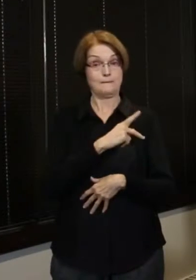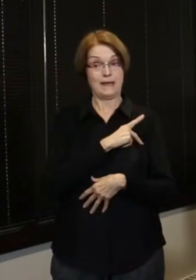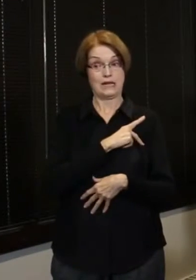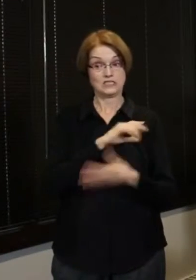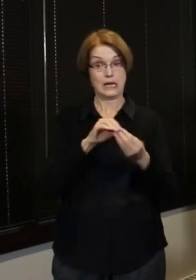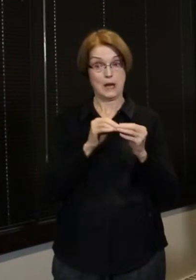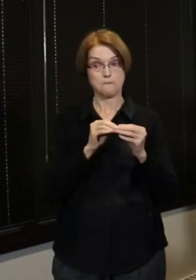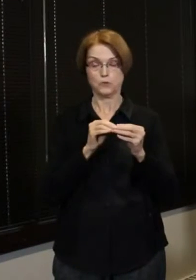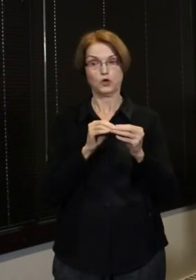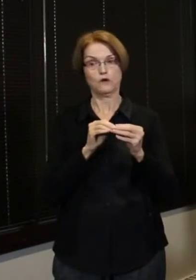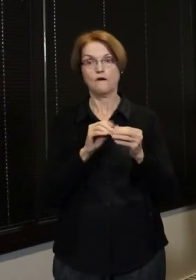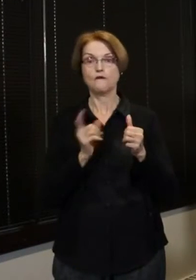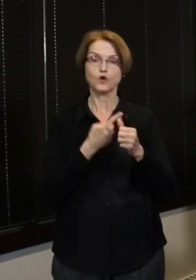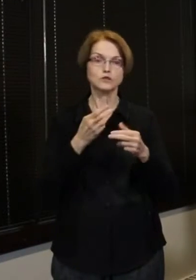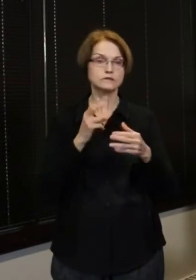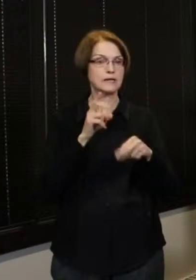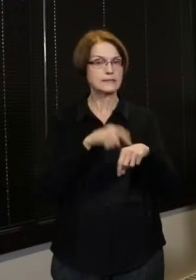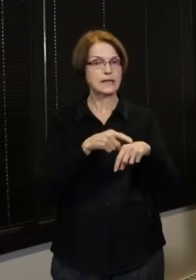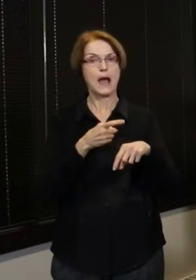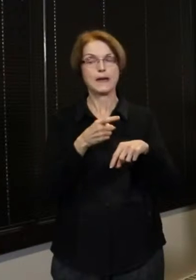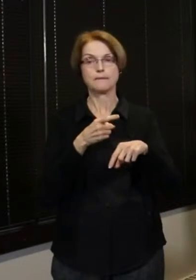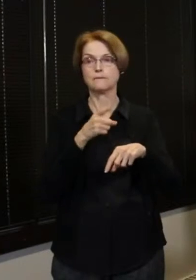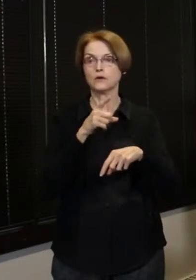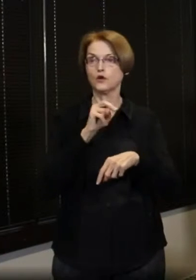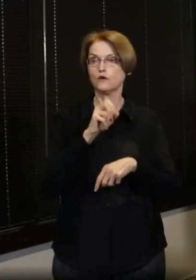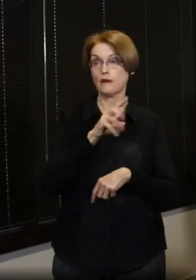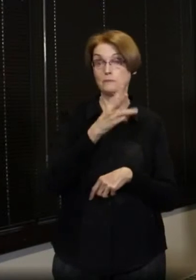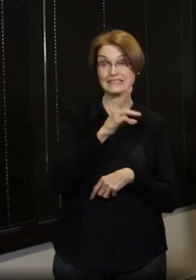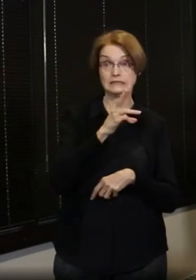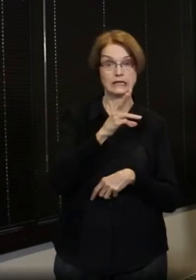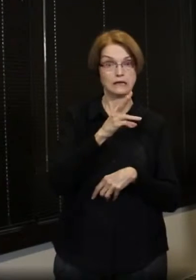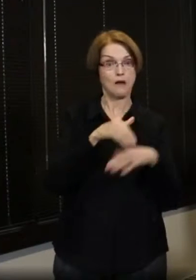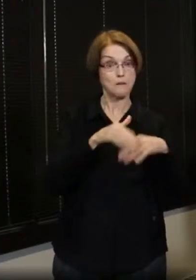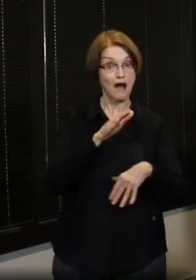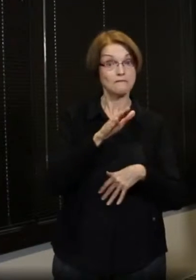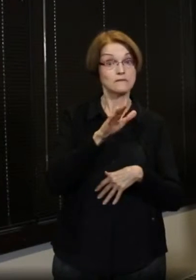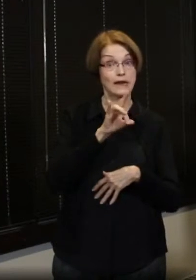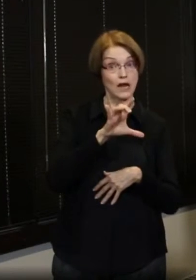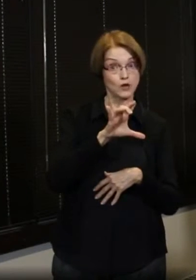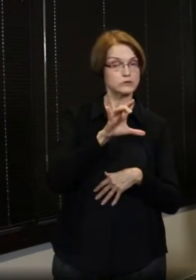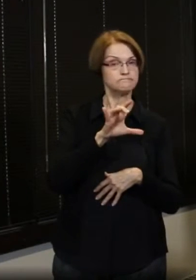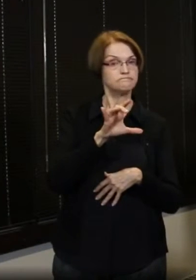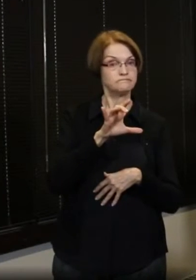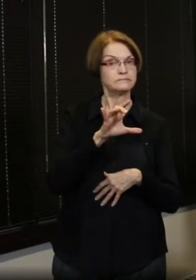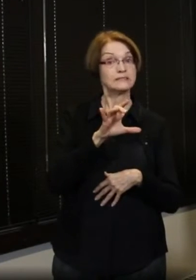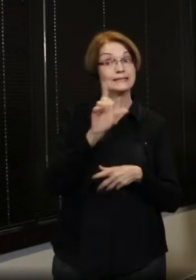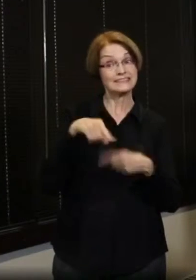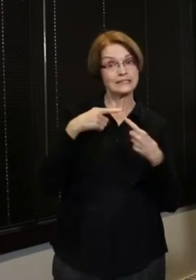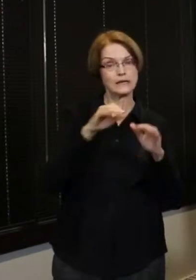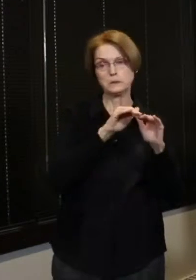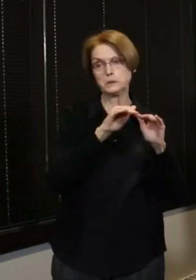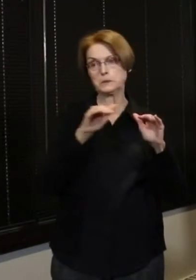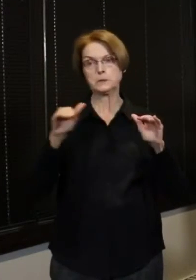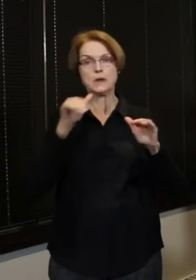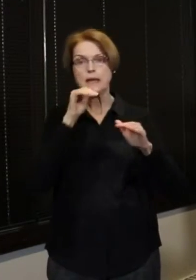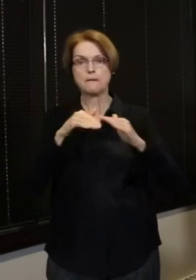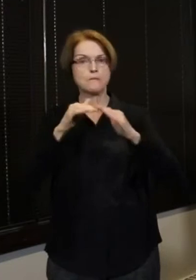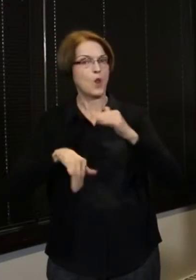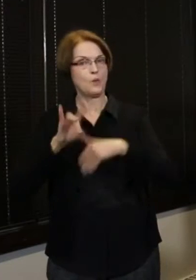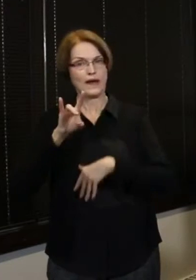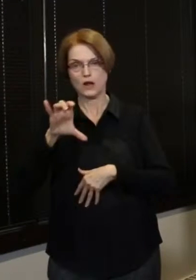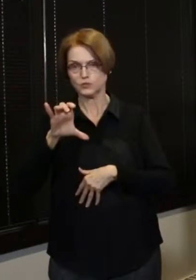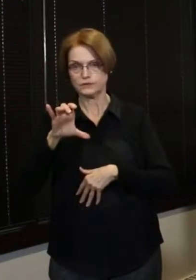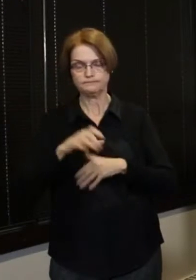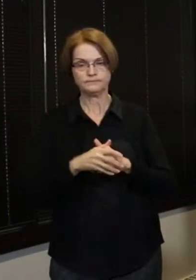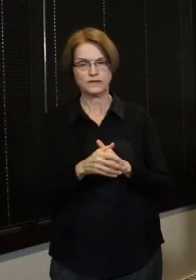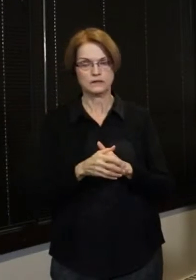in November, on November 16th, and have not come down below 800 since then. Our moving